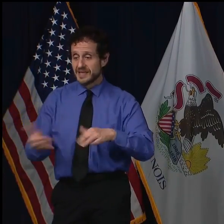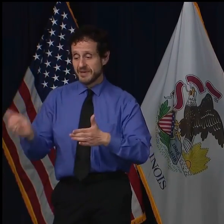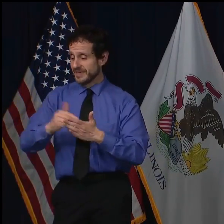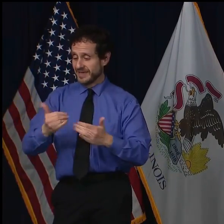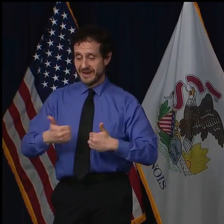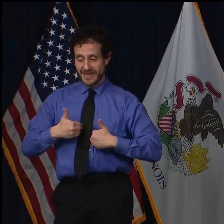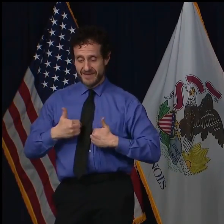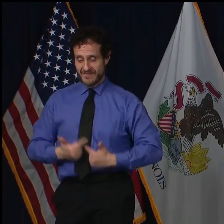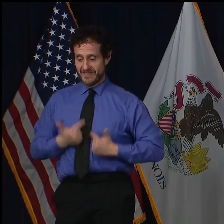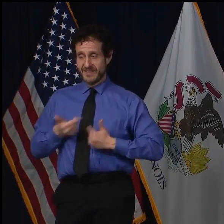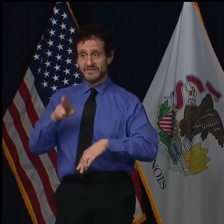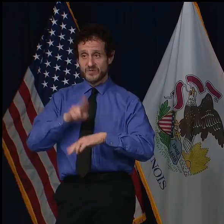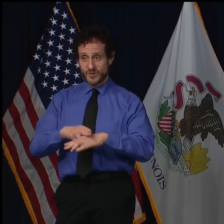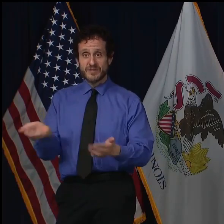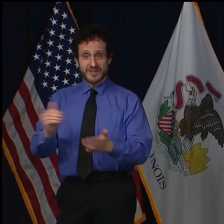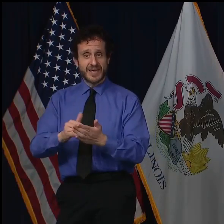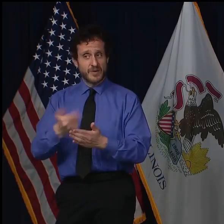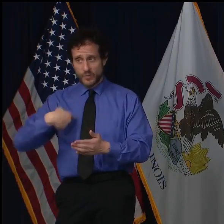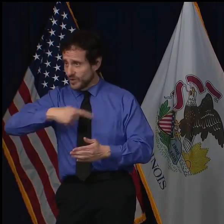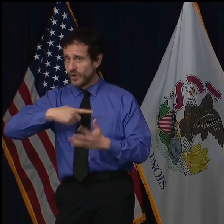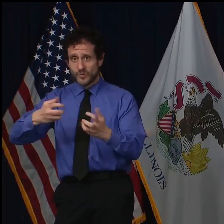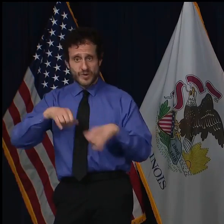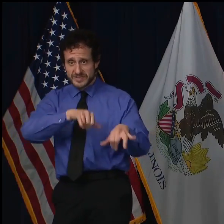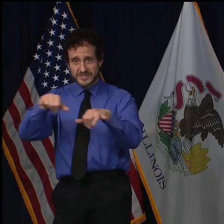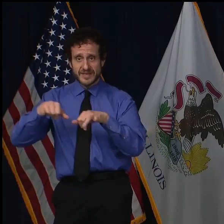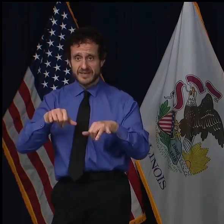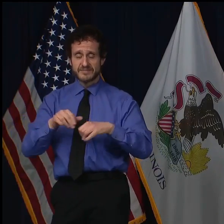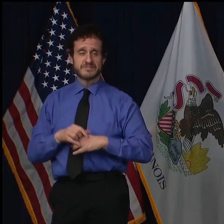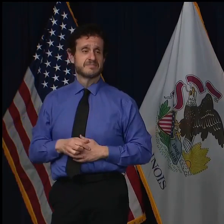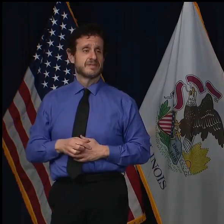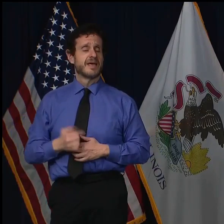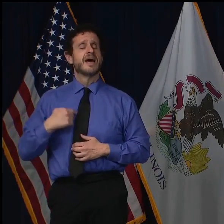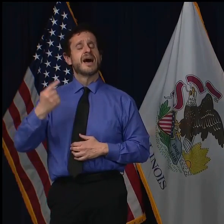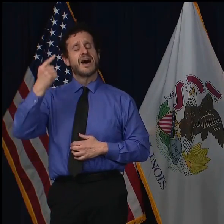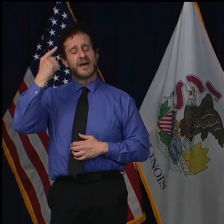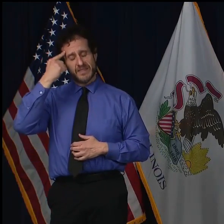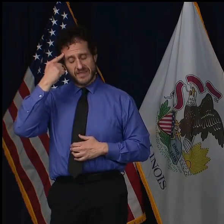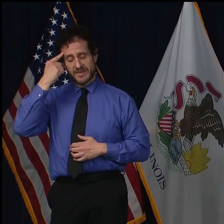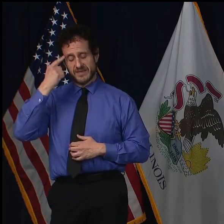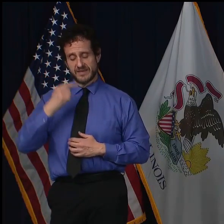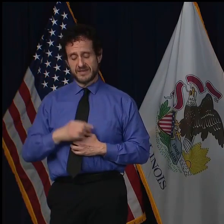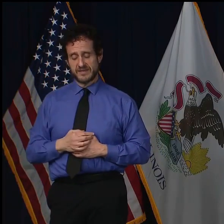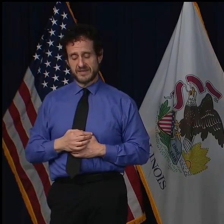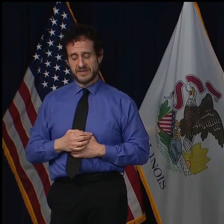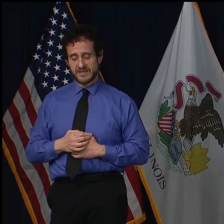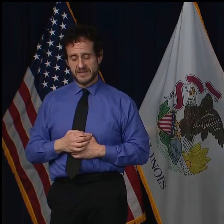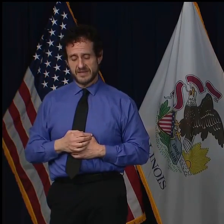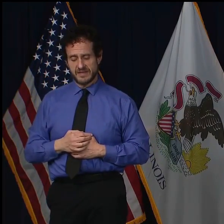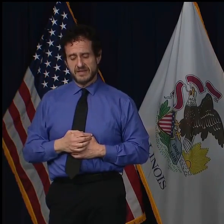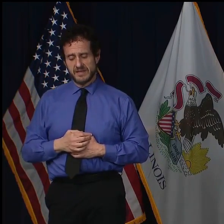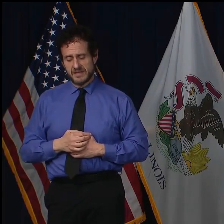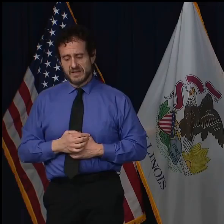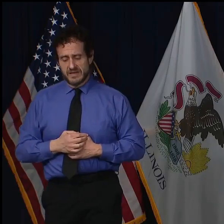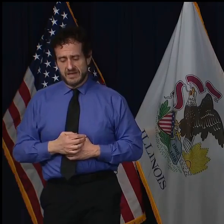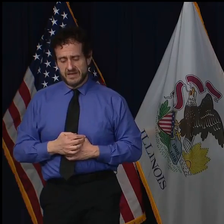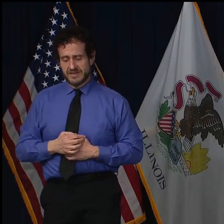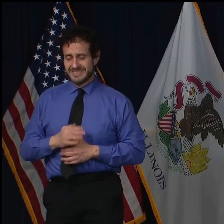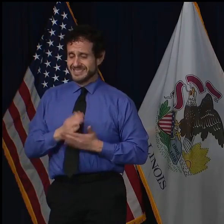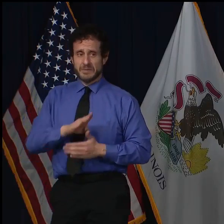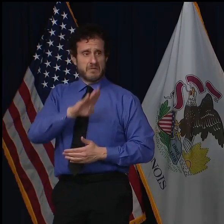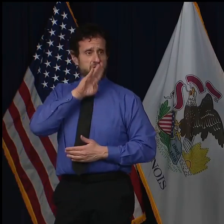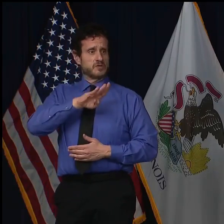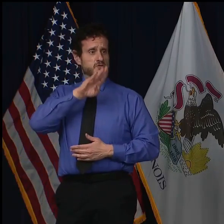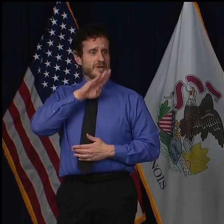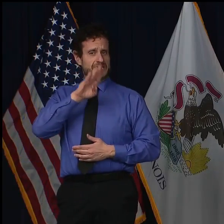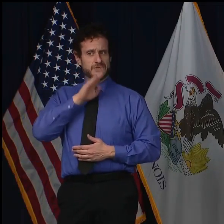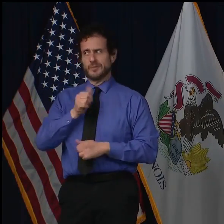want to get back to normal. I think we are sending some of the frustration towards the